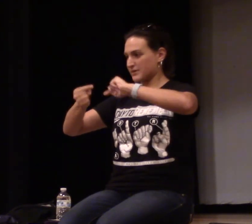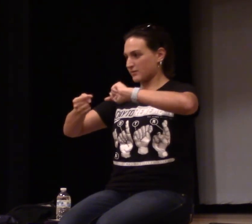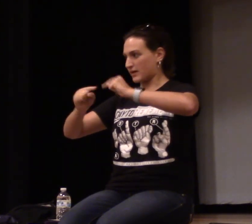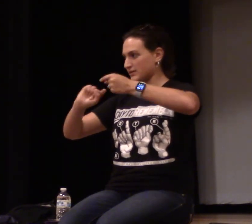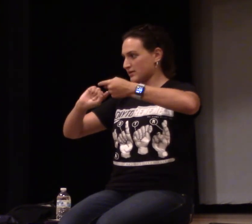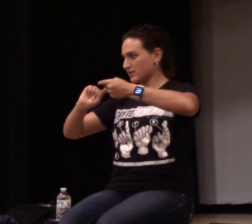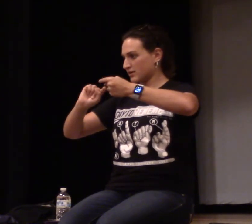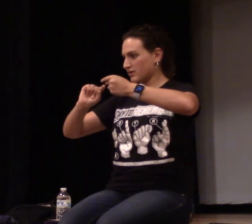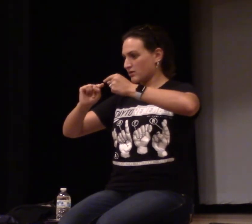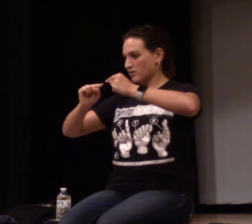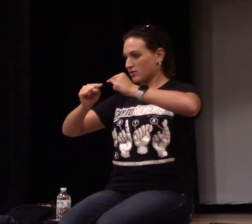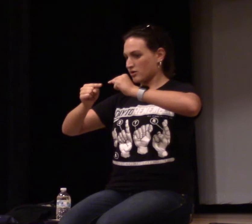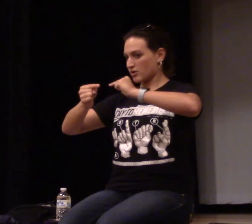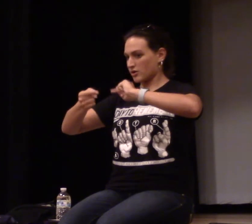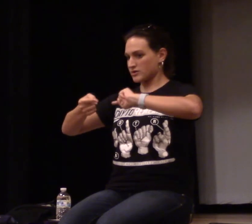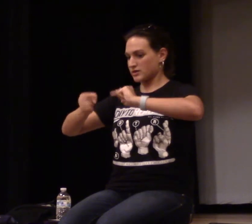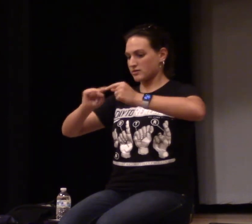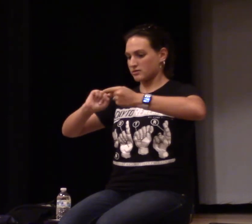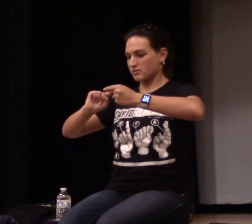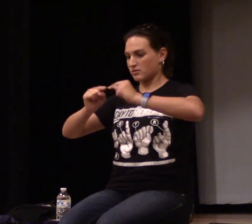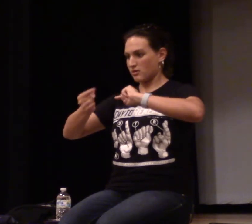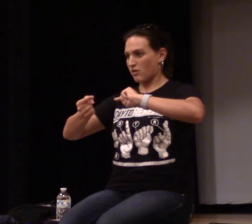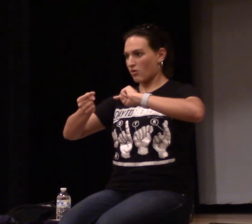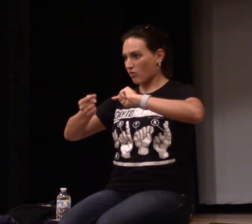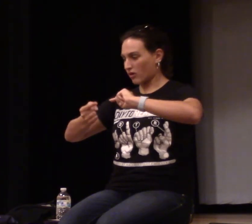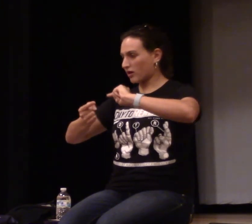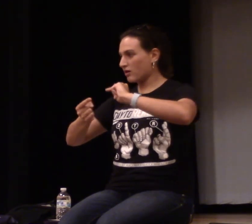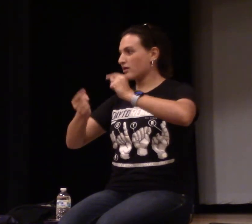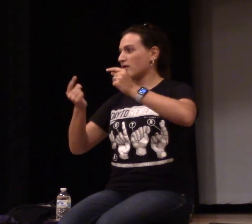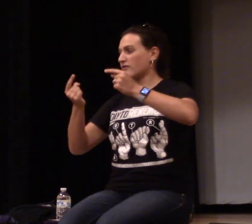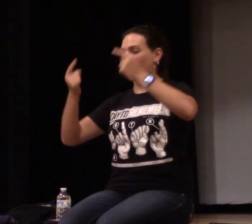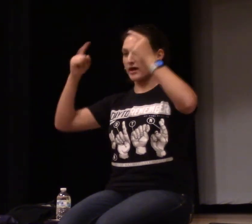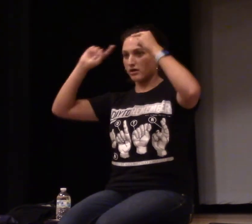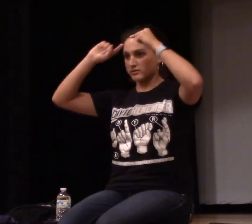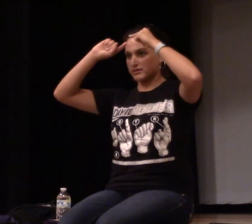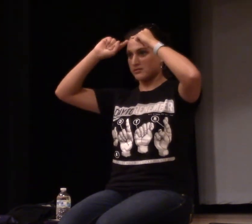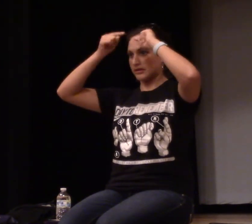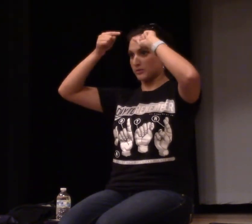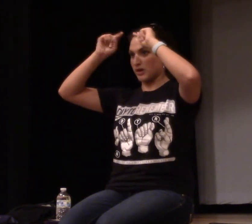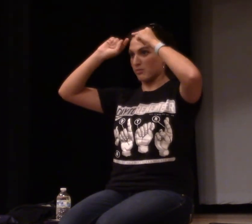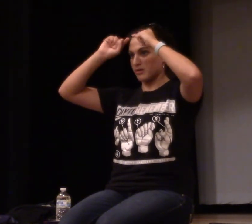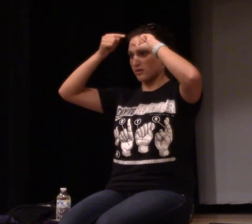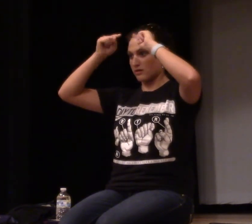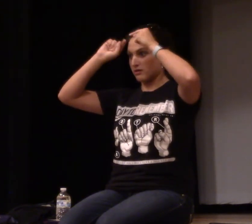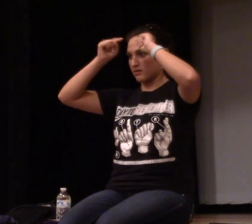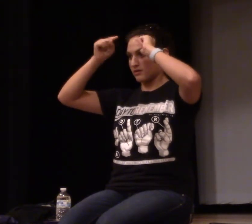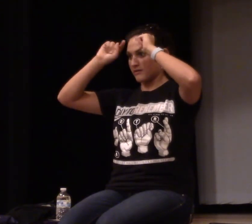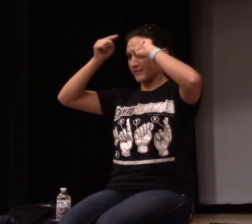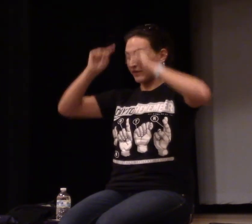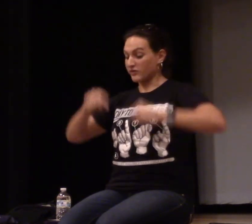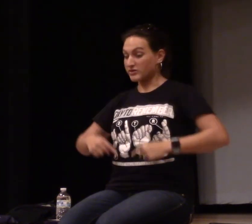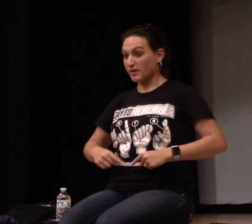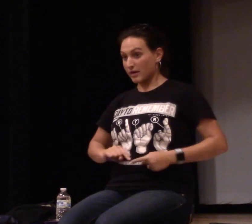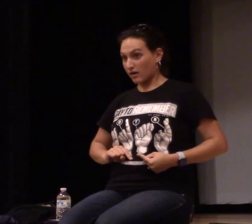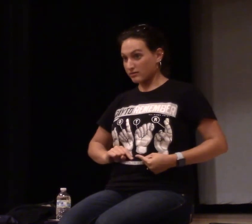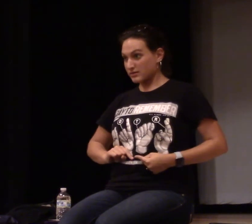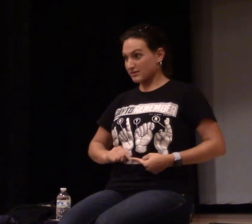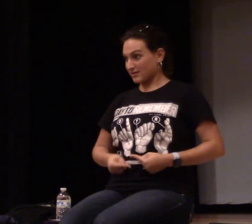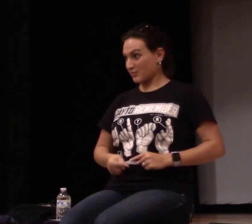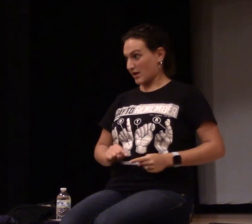ways. Hurt. Or if your head hurts, it can be up here. If your stomach hurts, it can be at your